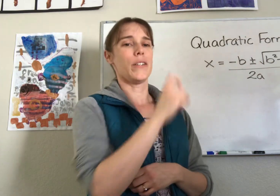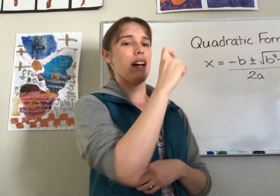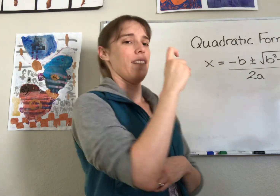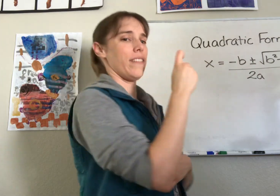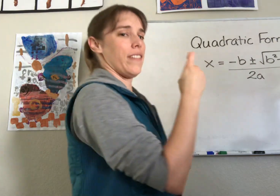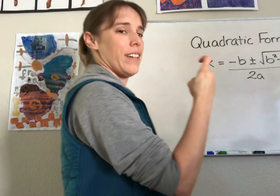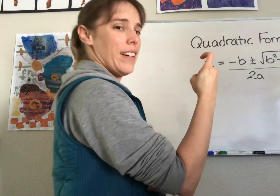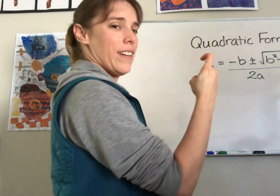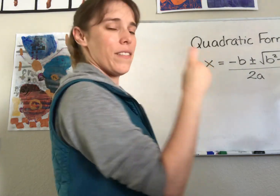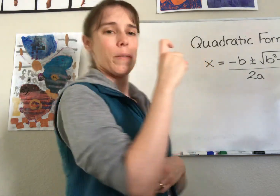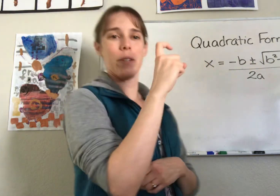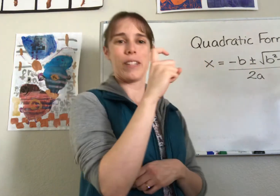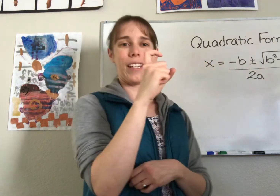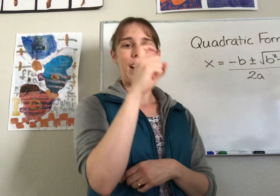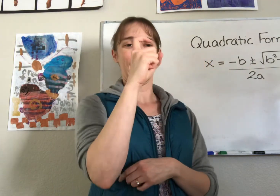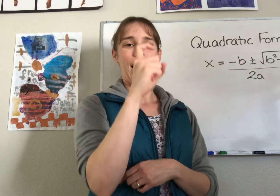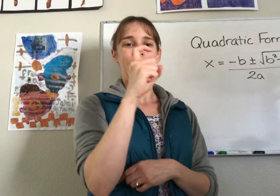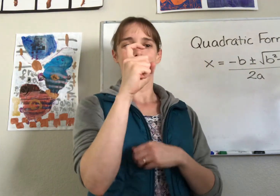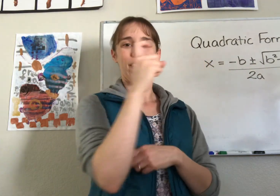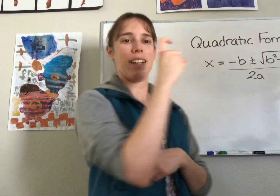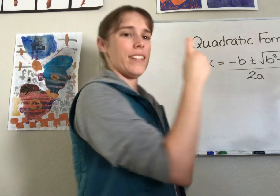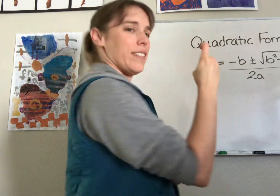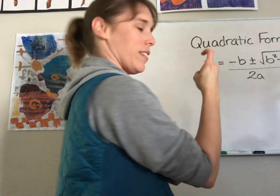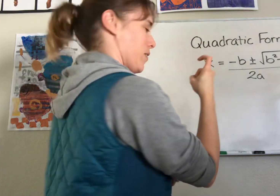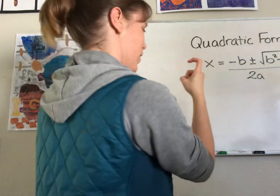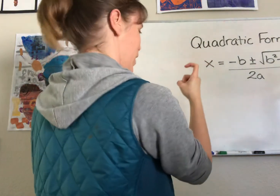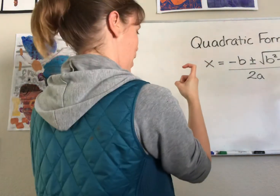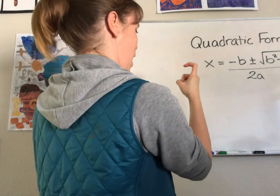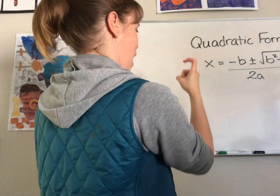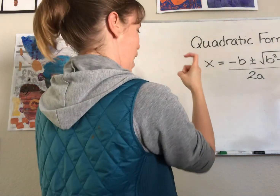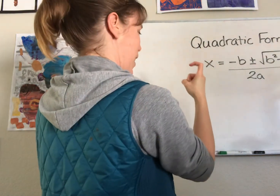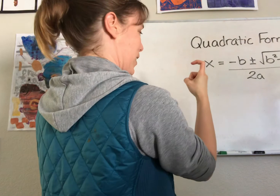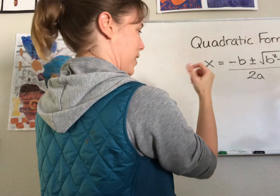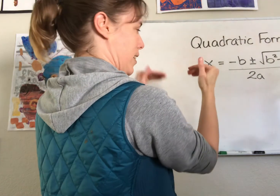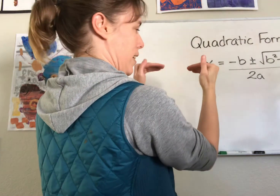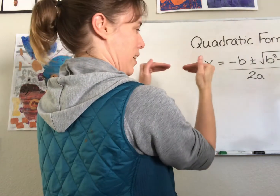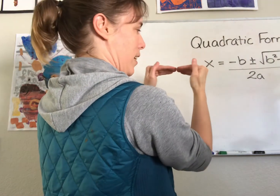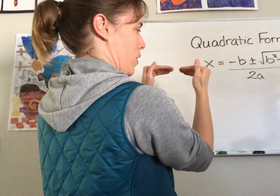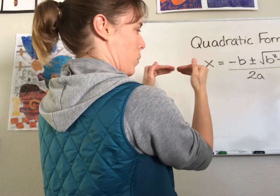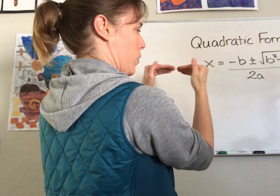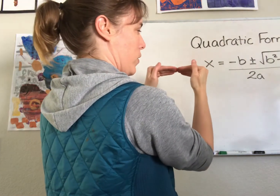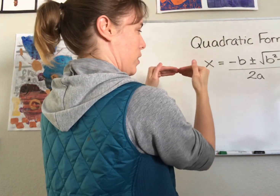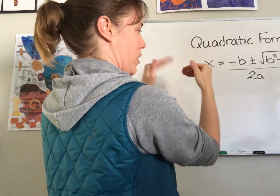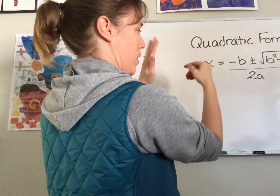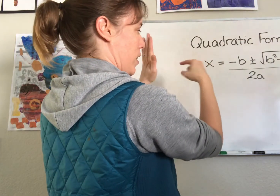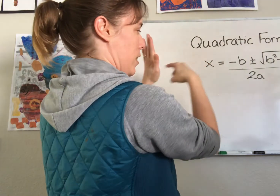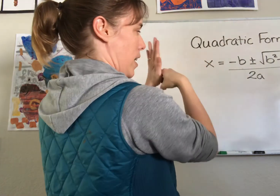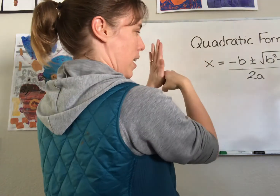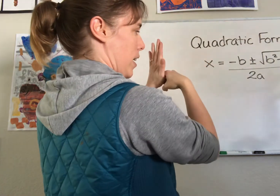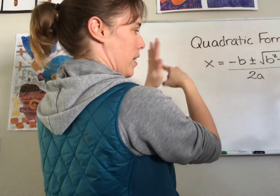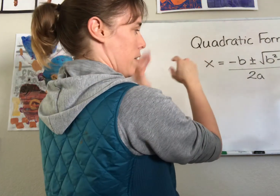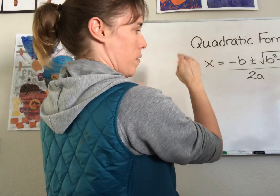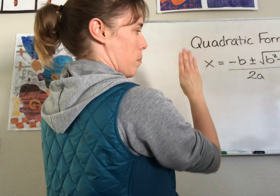have, from your side, right? X equals negative B